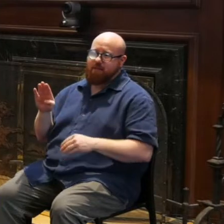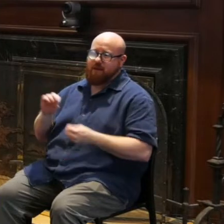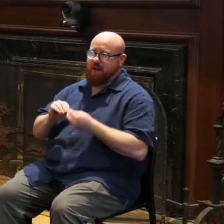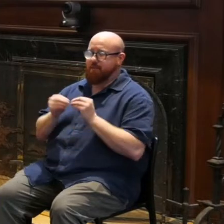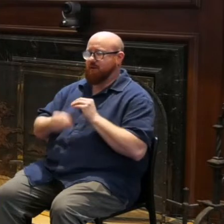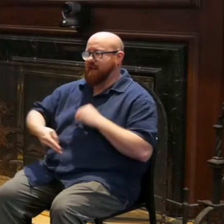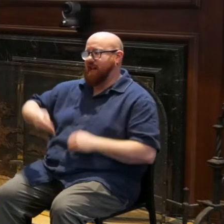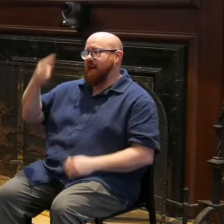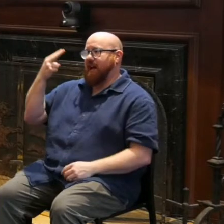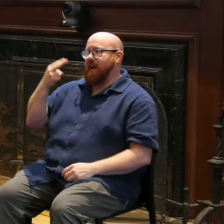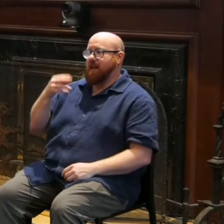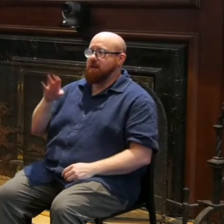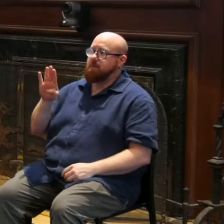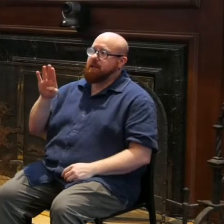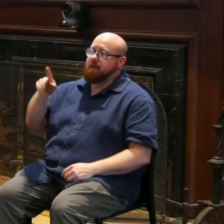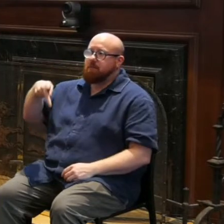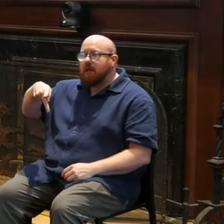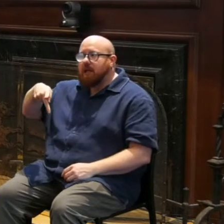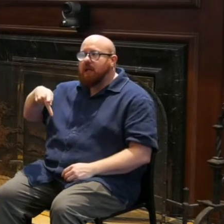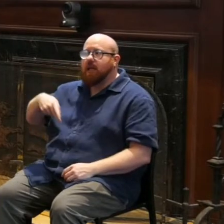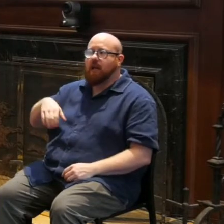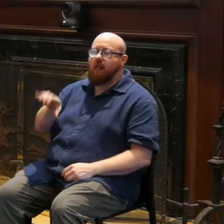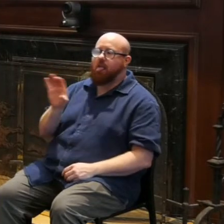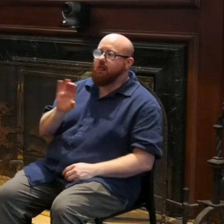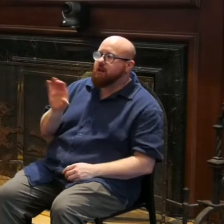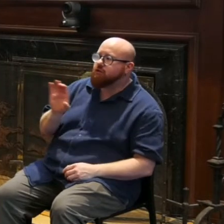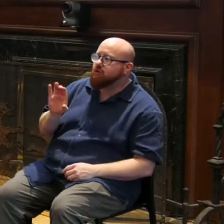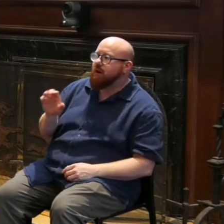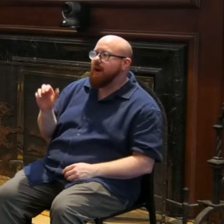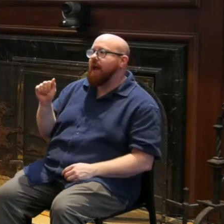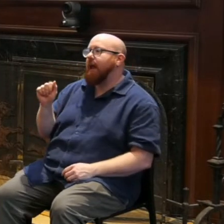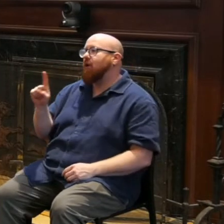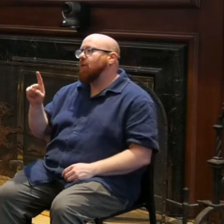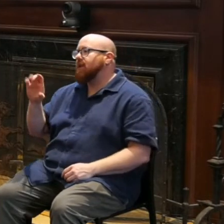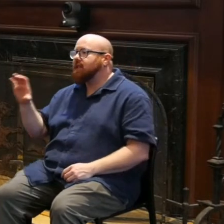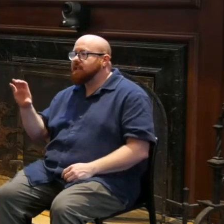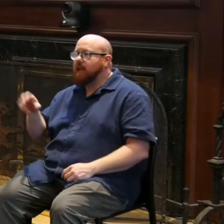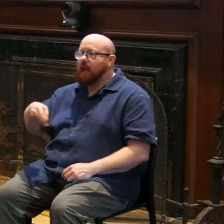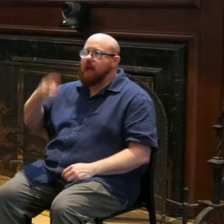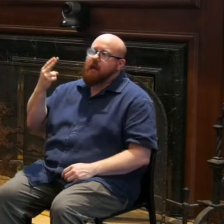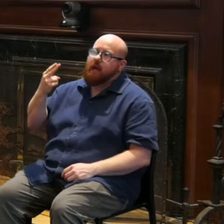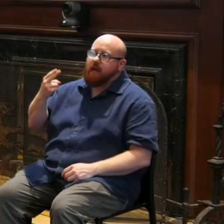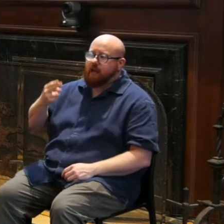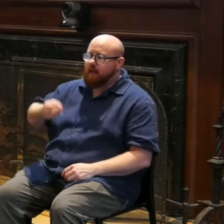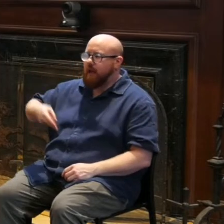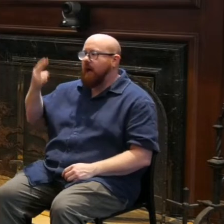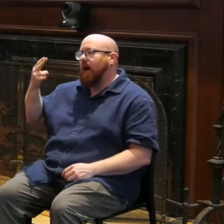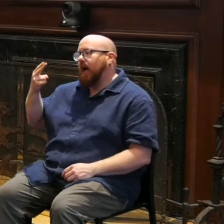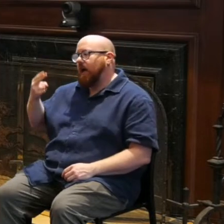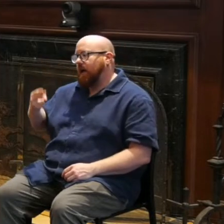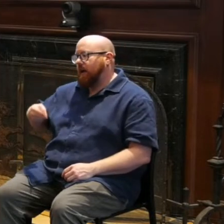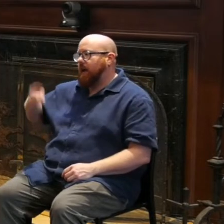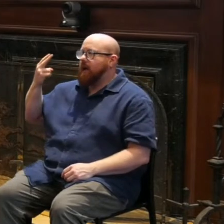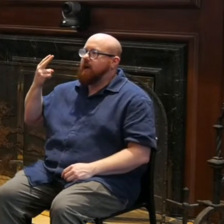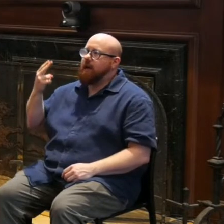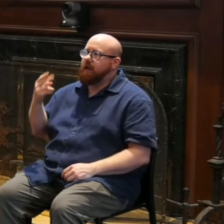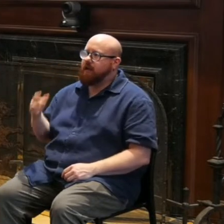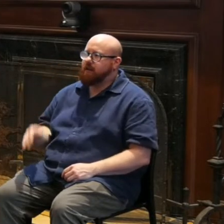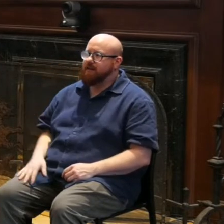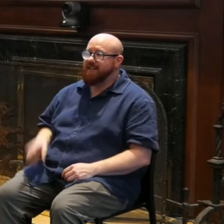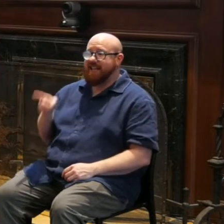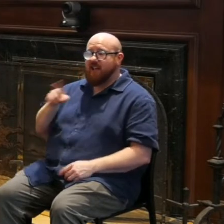my cholesterol, my A1C, high, high, and high. He orders more